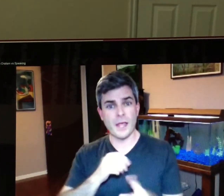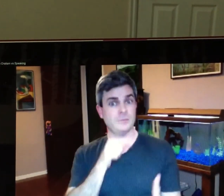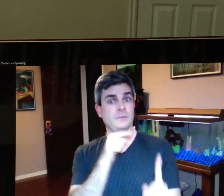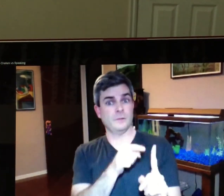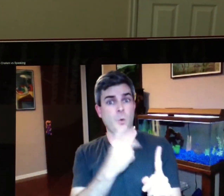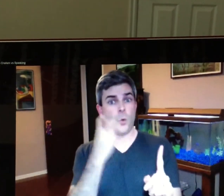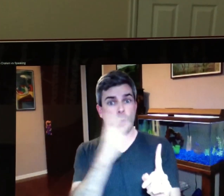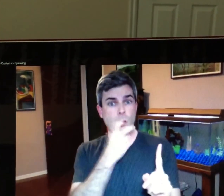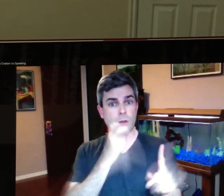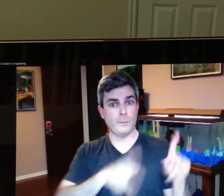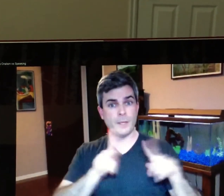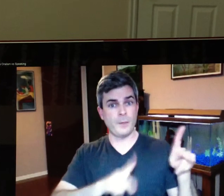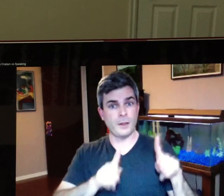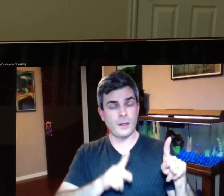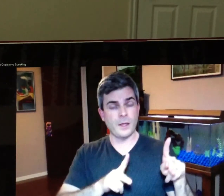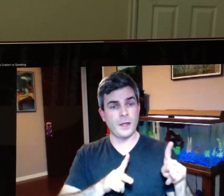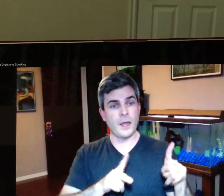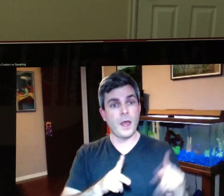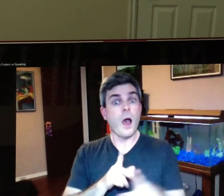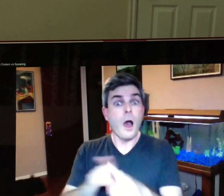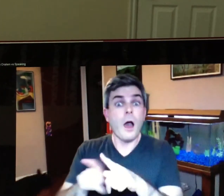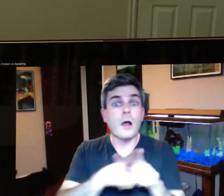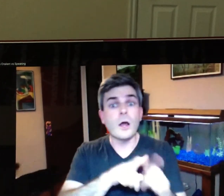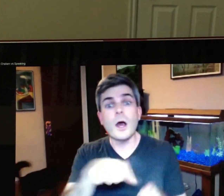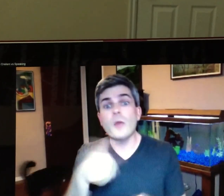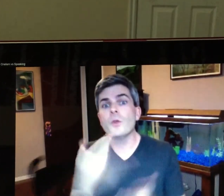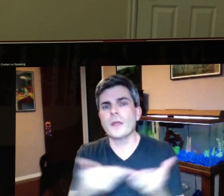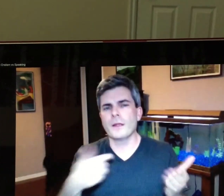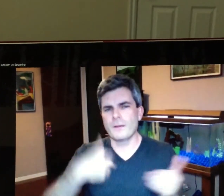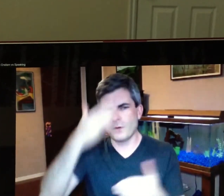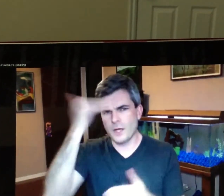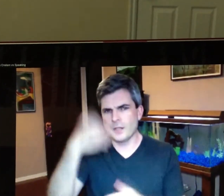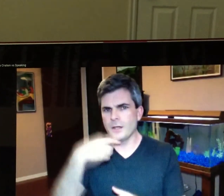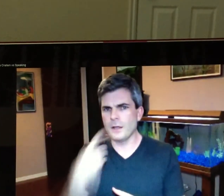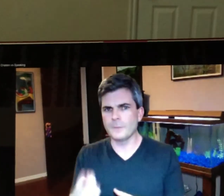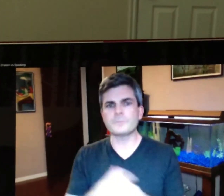about, as someone who works with many, many different kinds of deaf people.